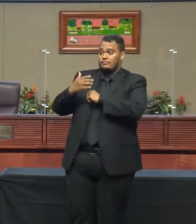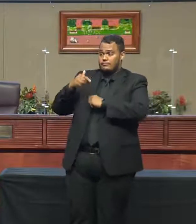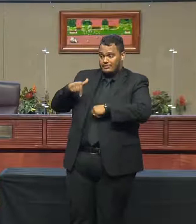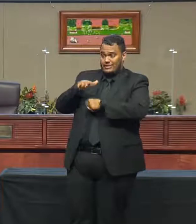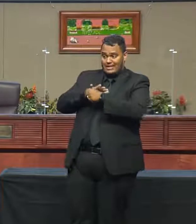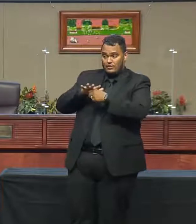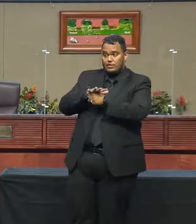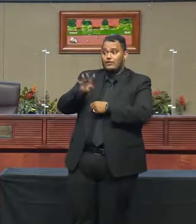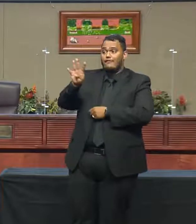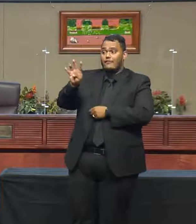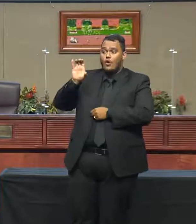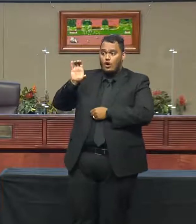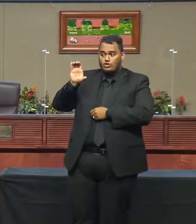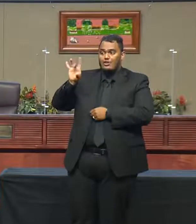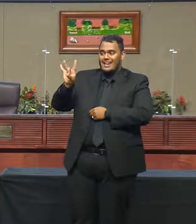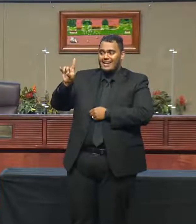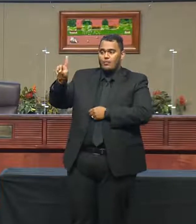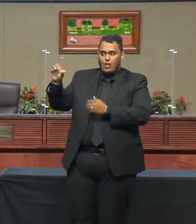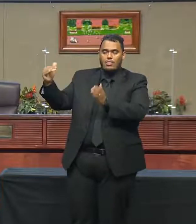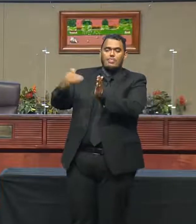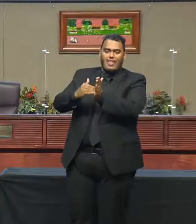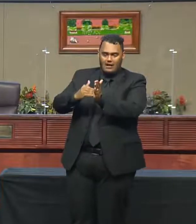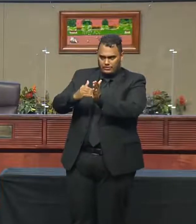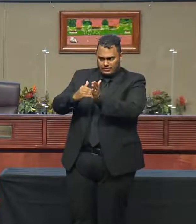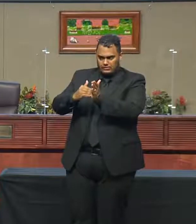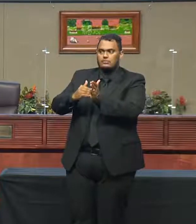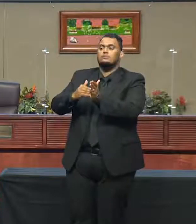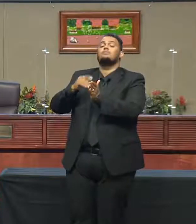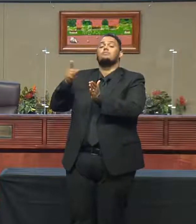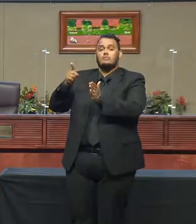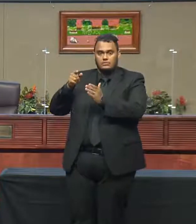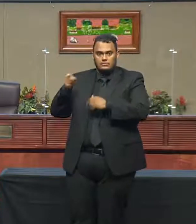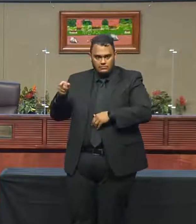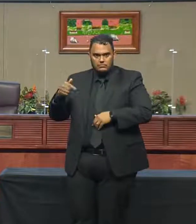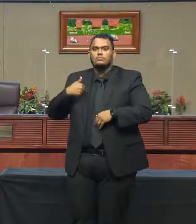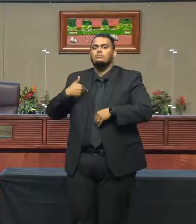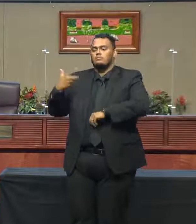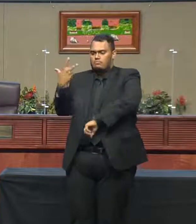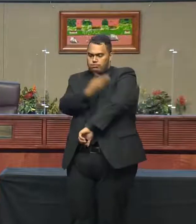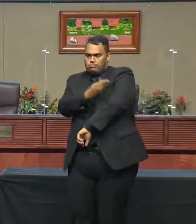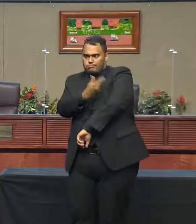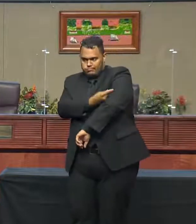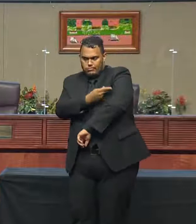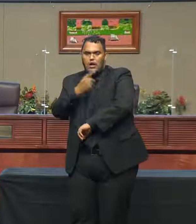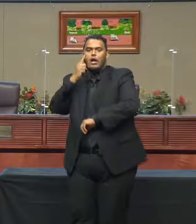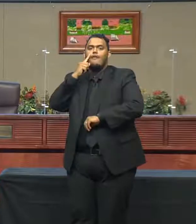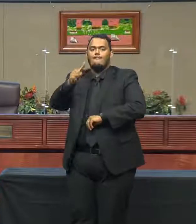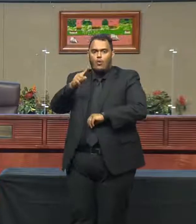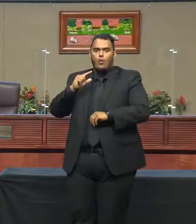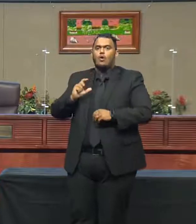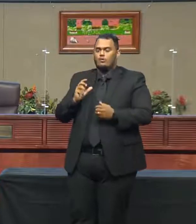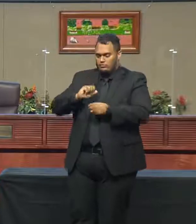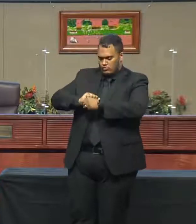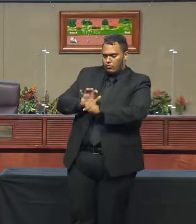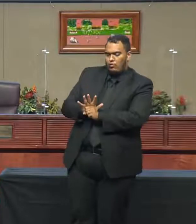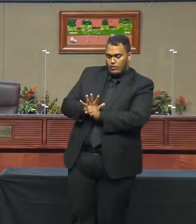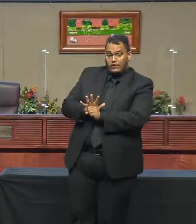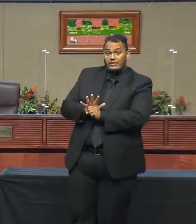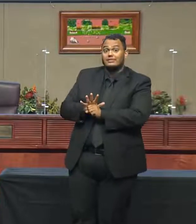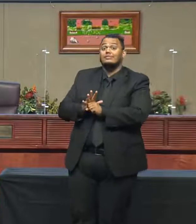481,216 doses of vaccines. So by Thursday afternoon, when we are here together, we are probably going to be in